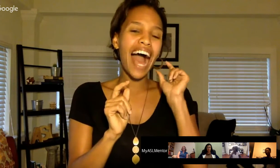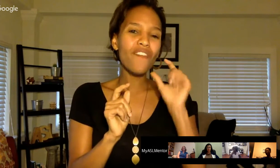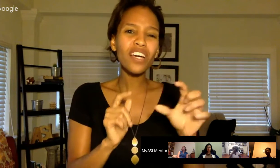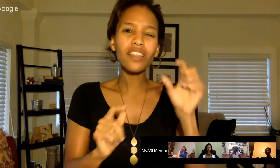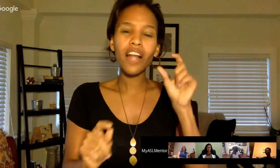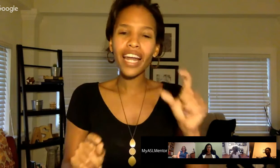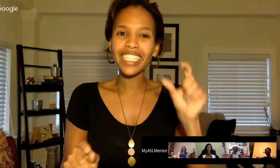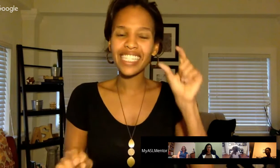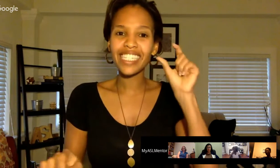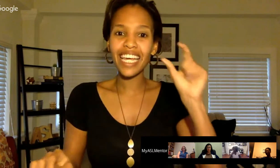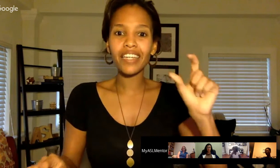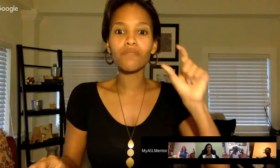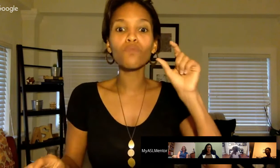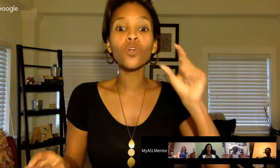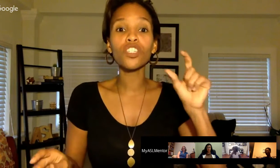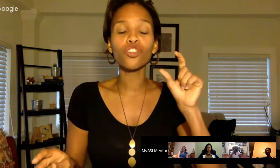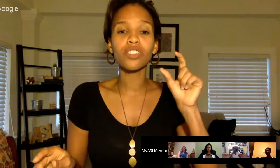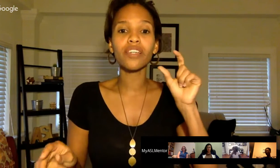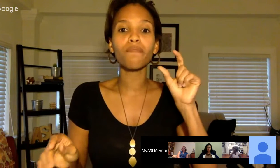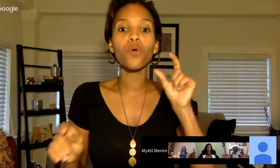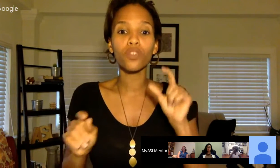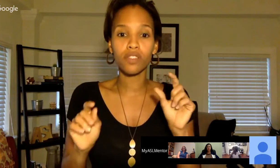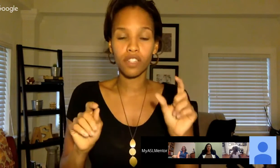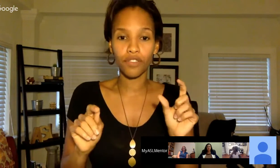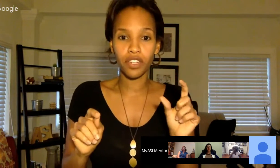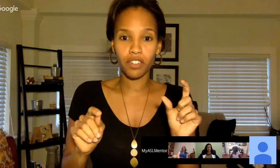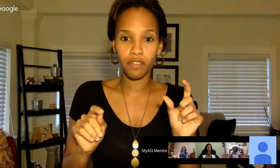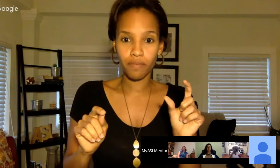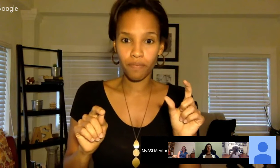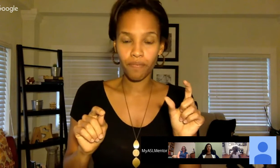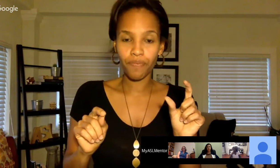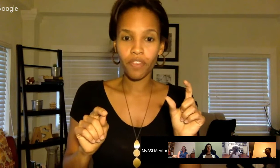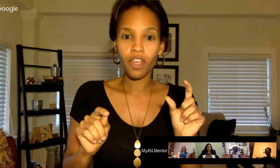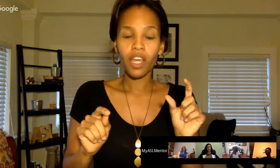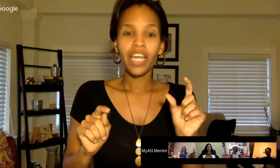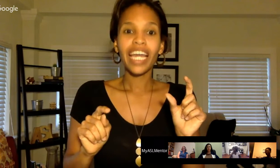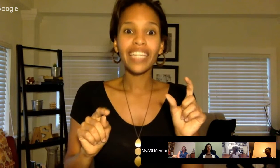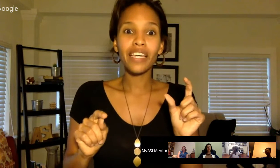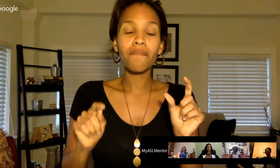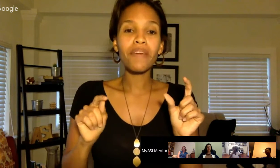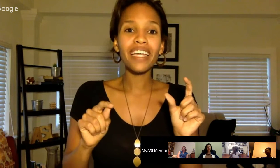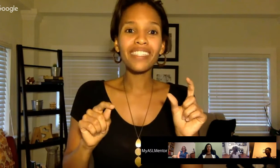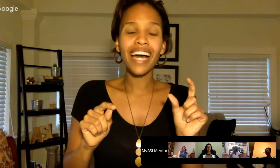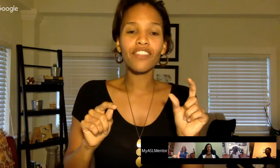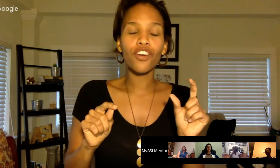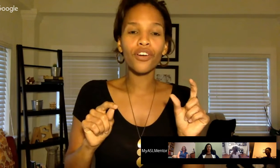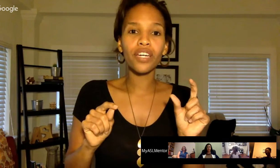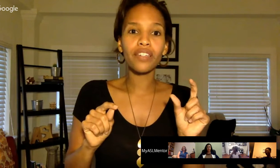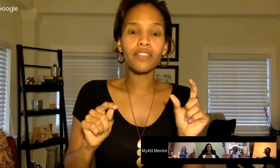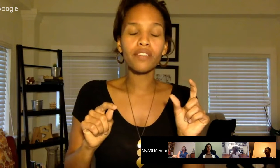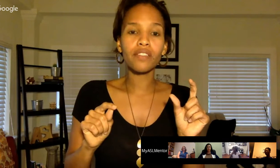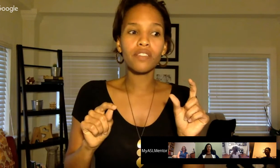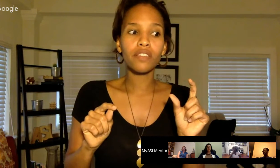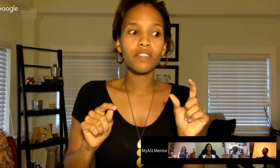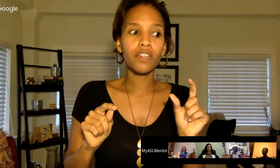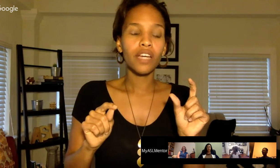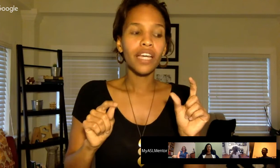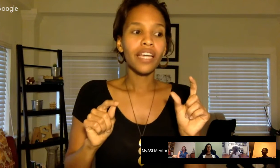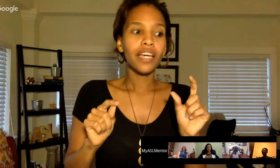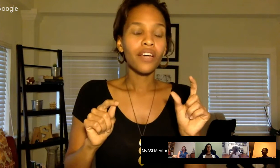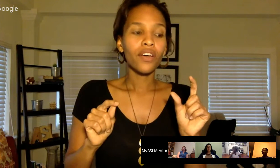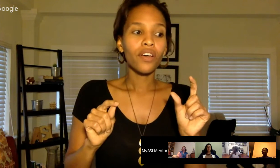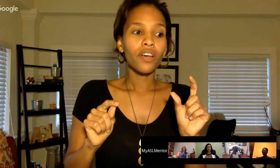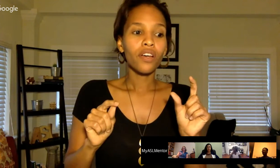But having a lot at stake is more than just the importance of it. It means that there is